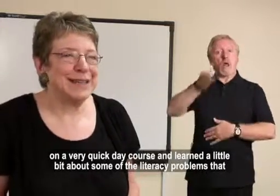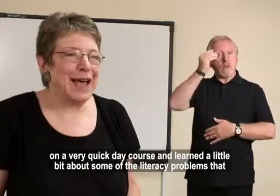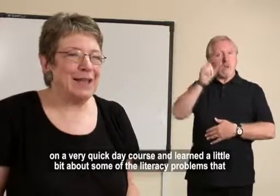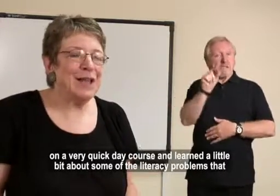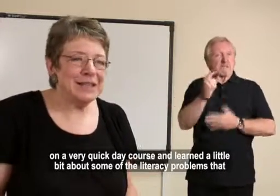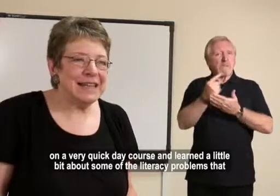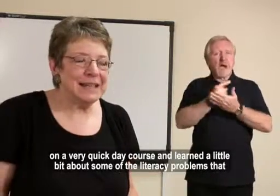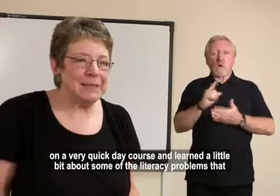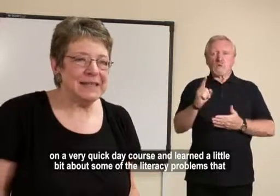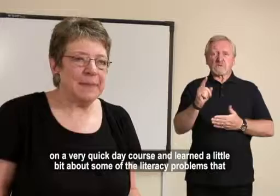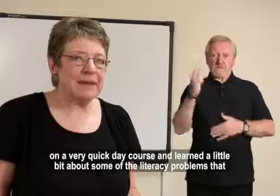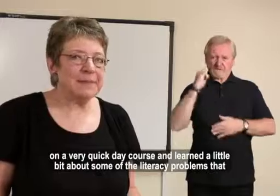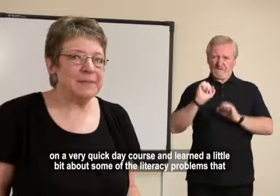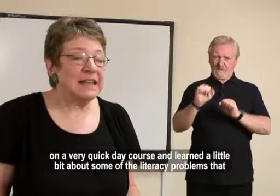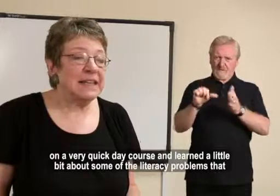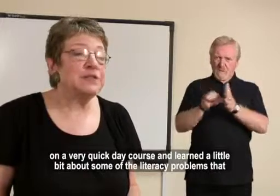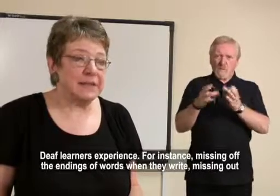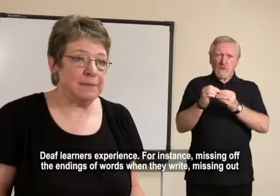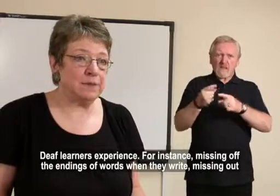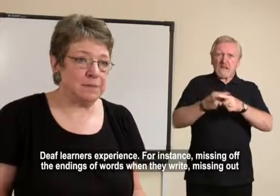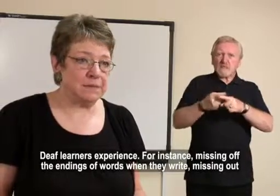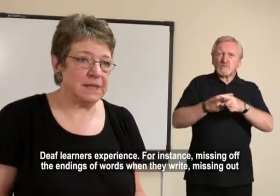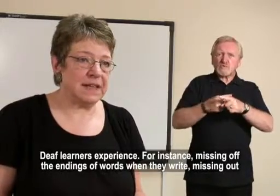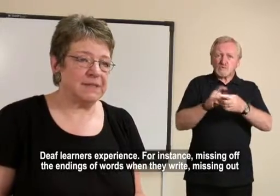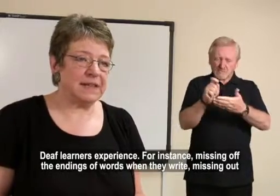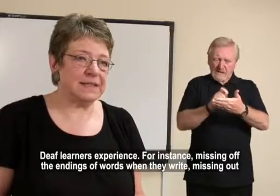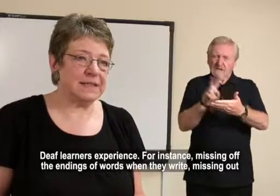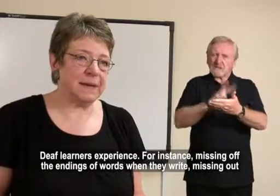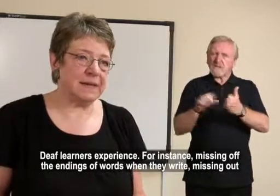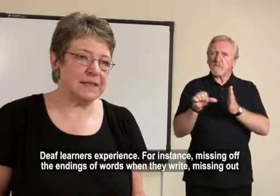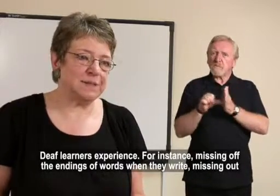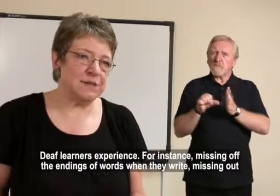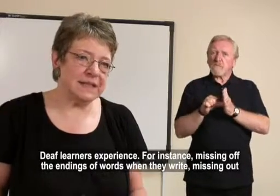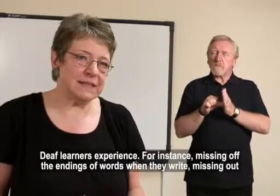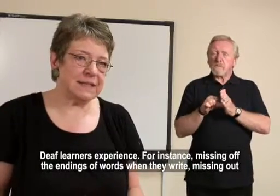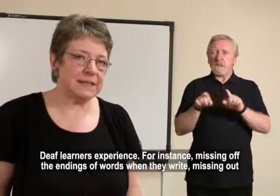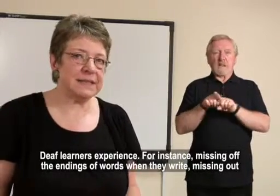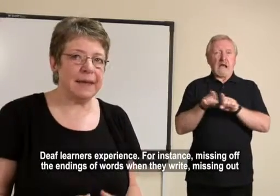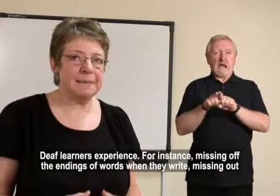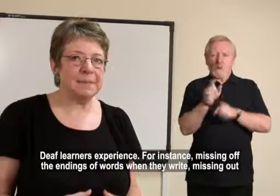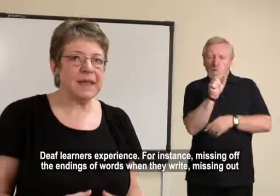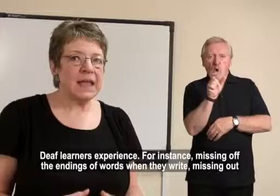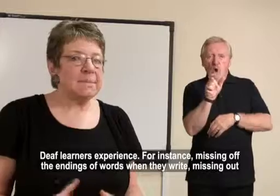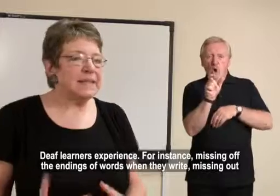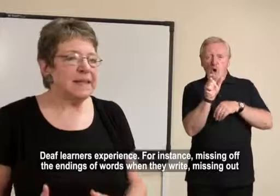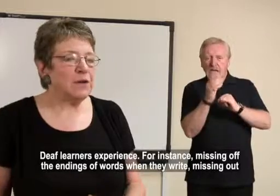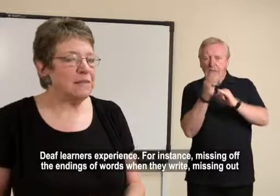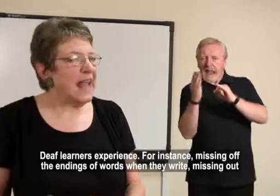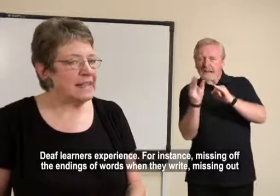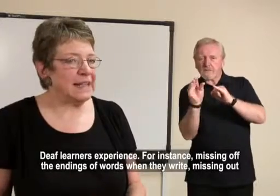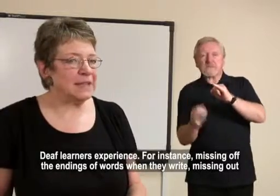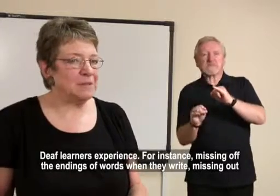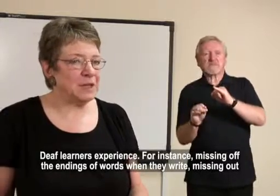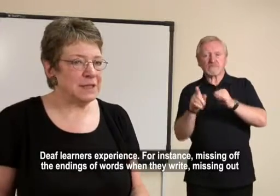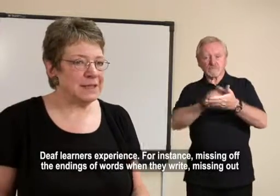course and learnt a little bit about some of the literacy problems that deaf learners experience. For instance, missing off